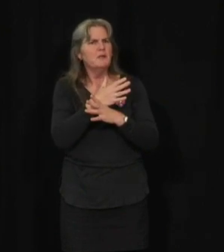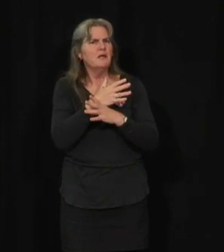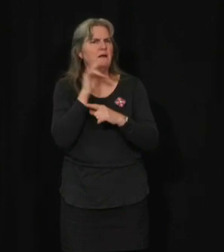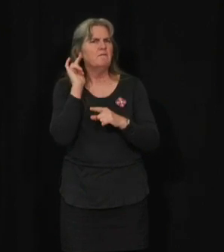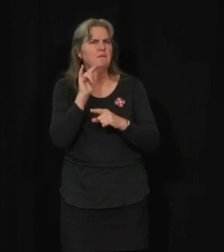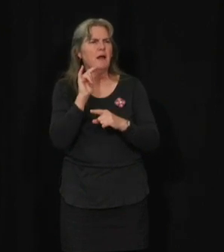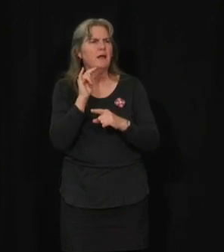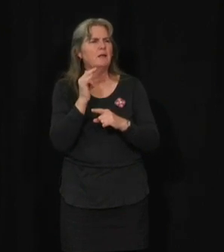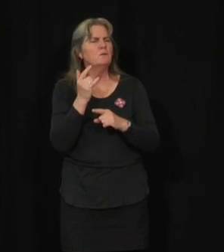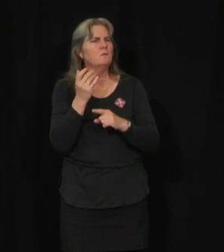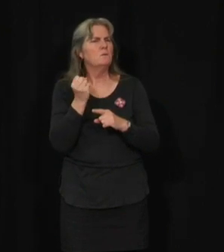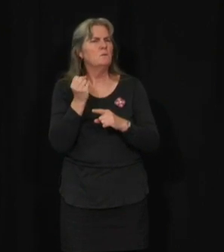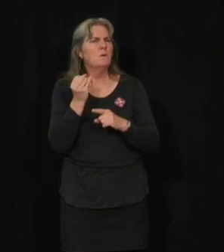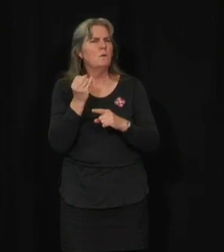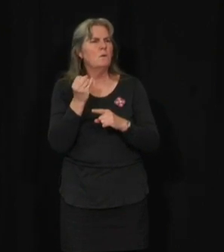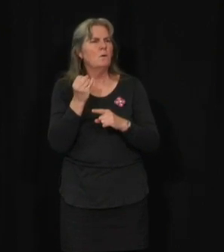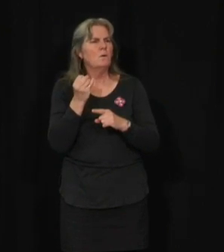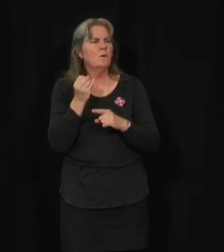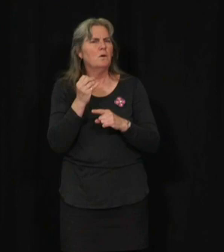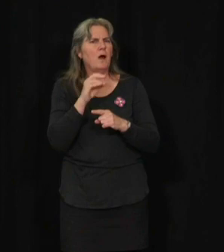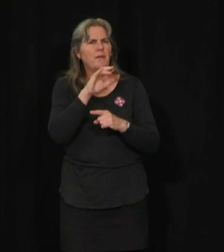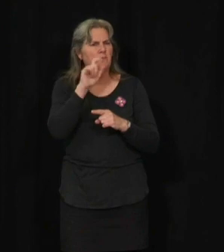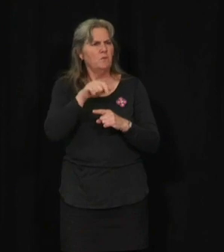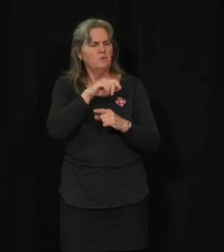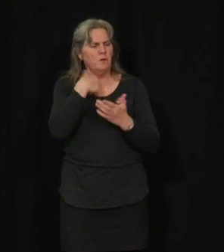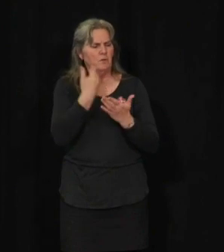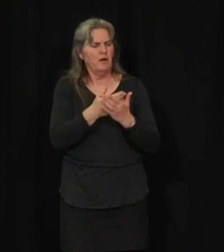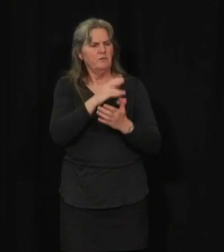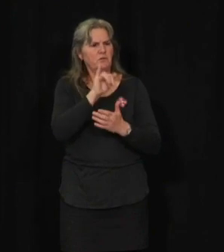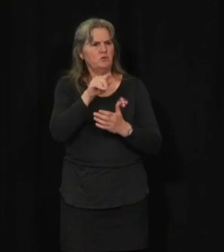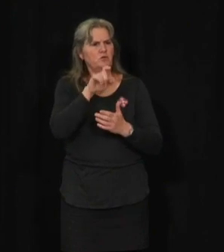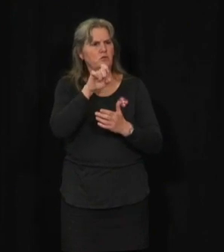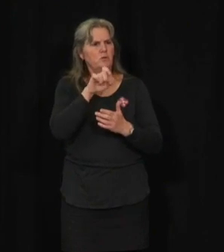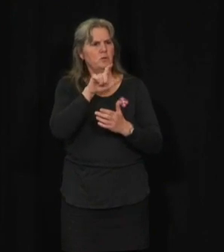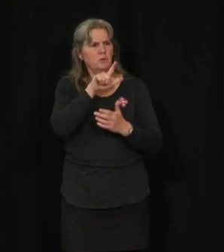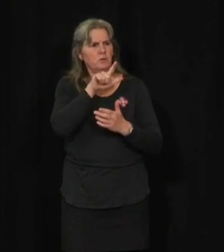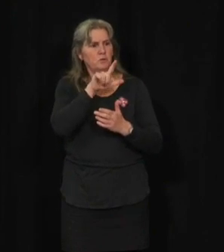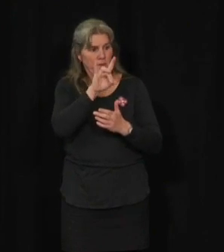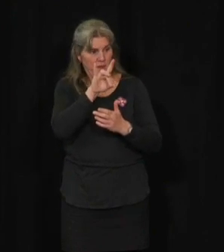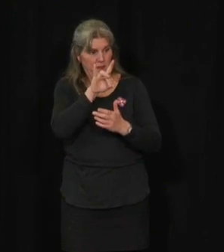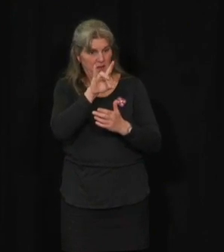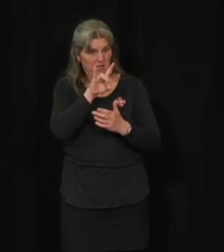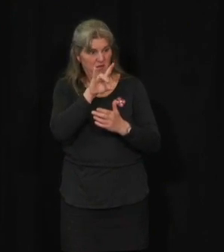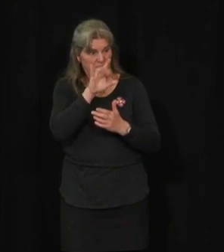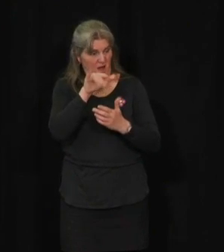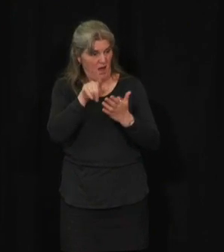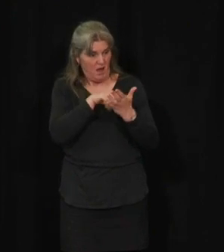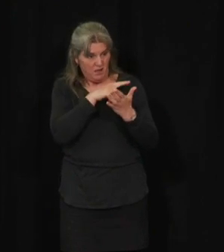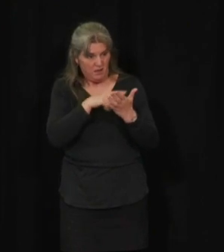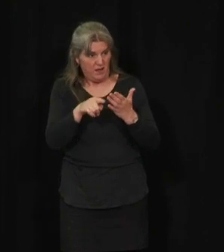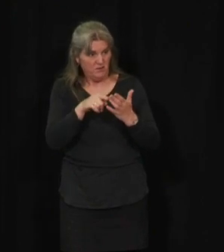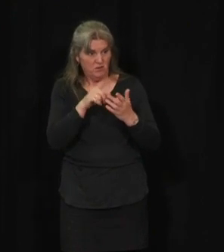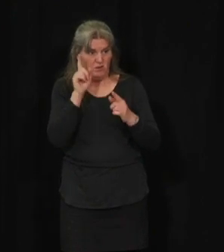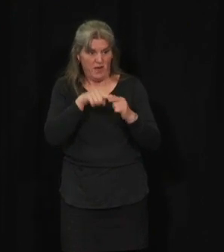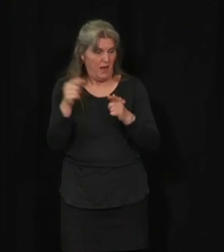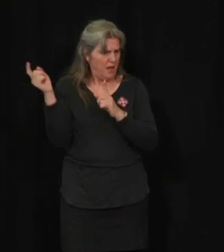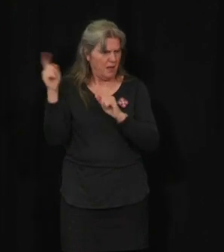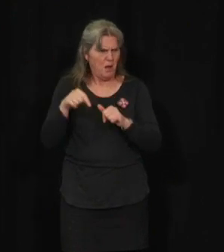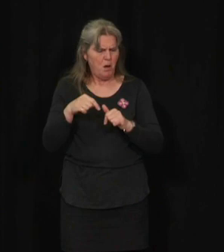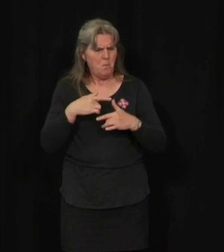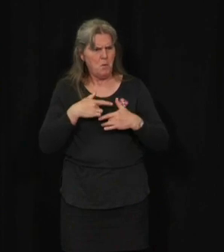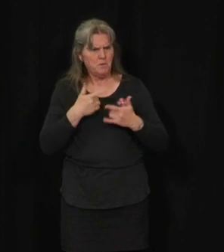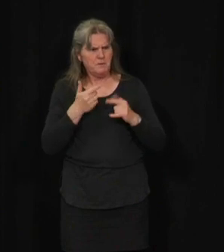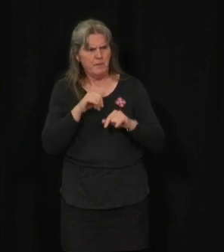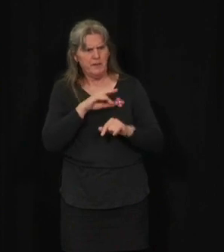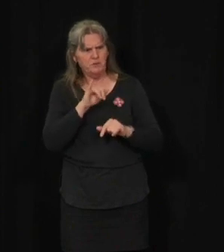website, arriving June 28th. Have you, I guess, is that flight not welcome to arrive here on June